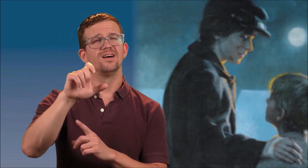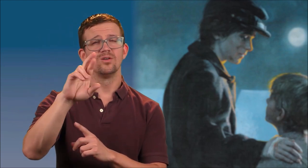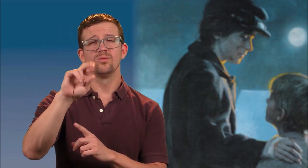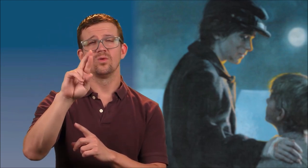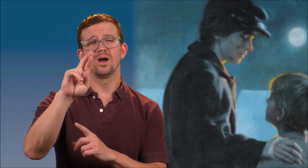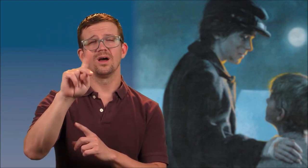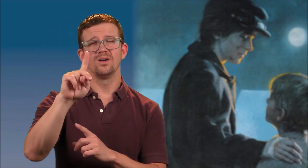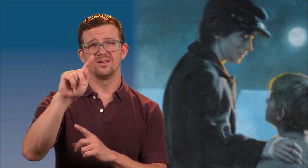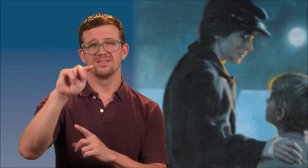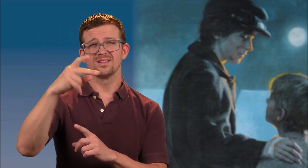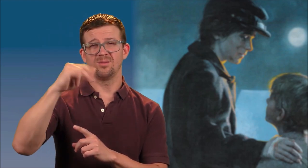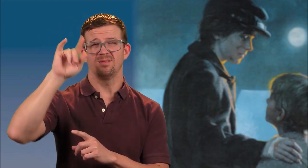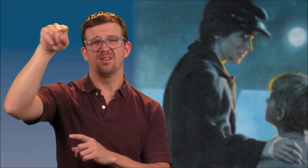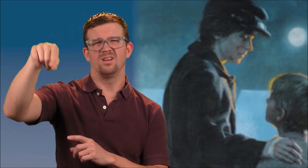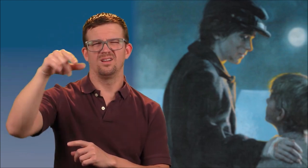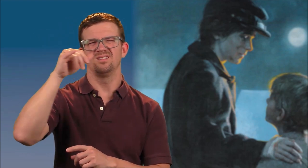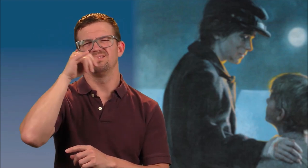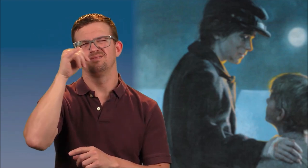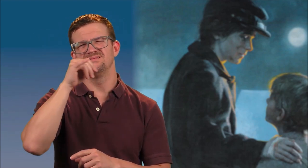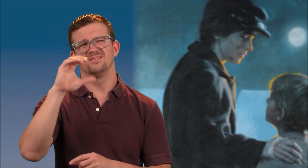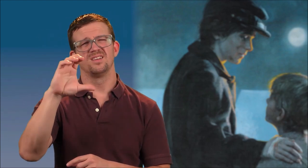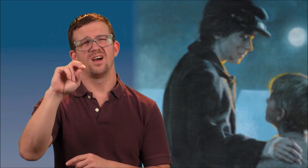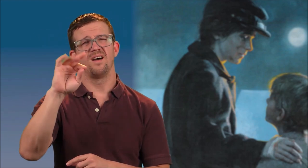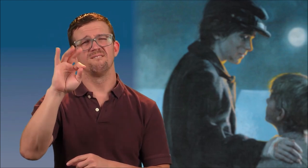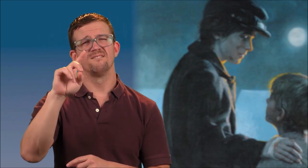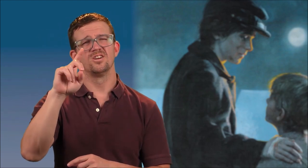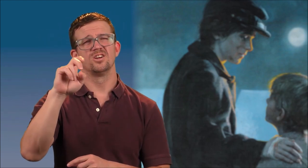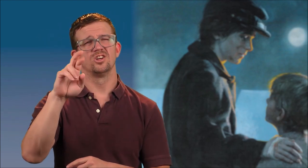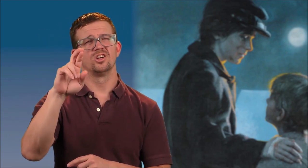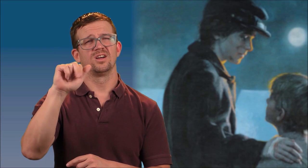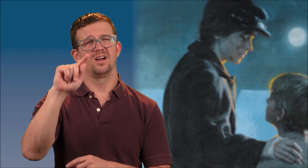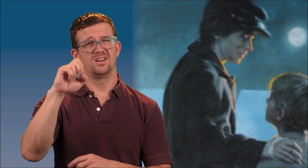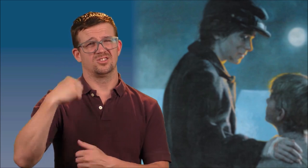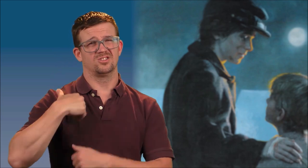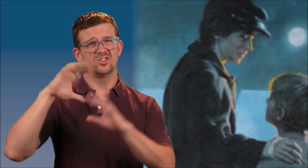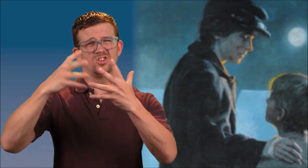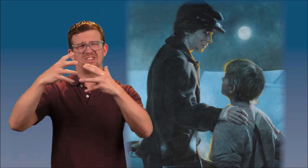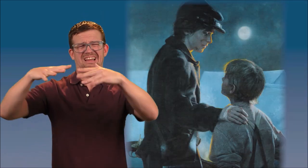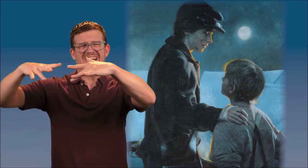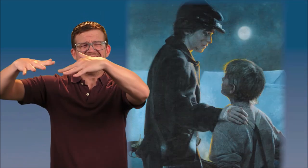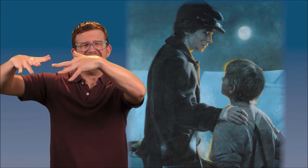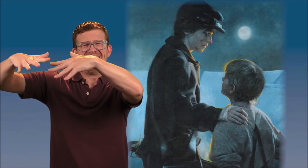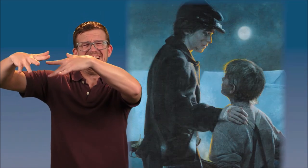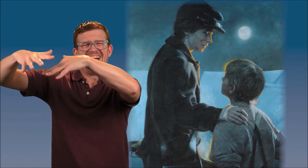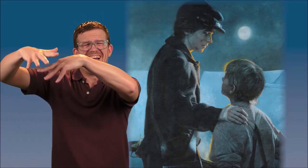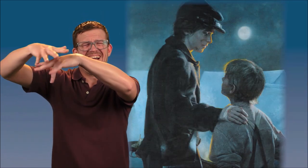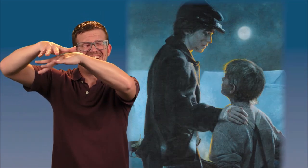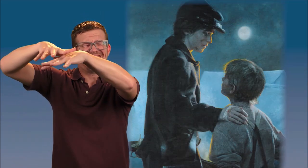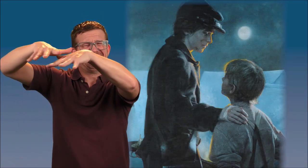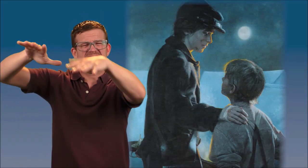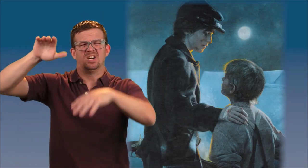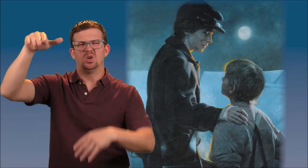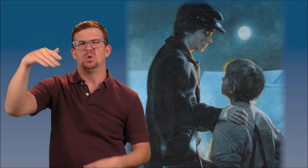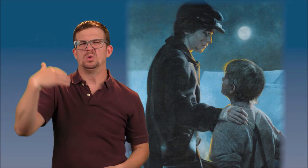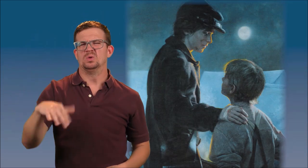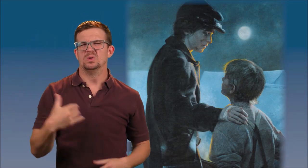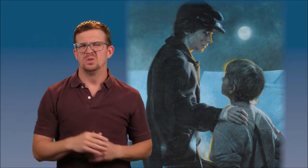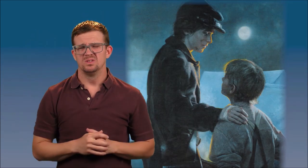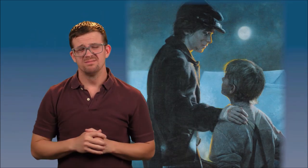The Confederates are all over that far bridge, down near Little Round Top, too, Davy